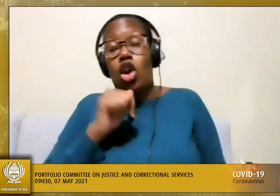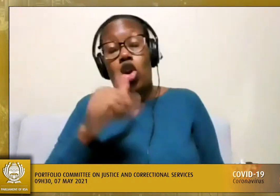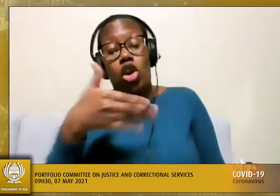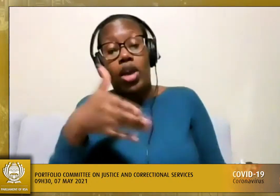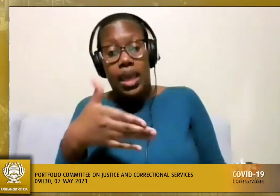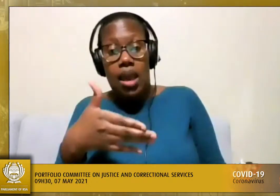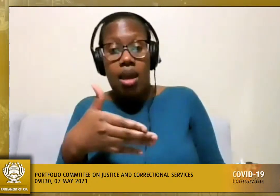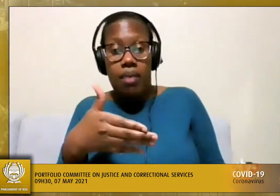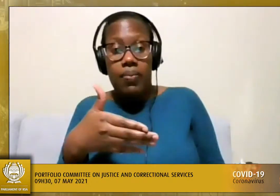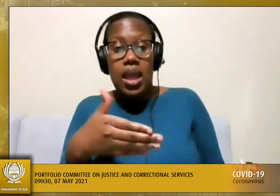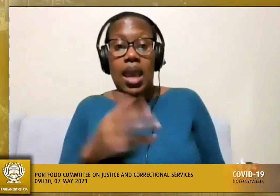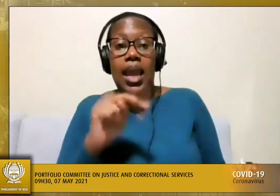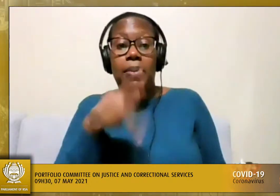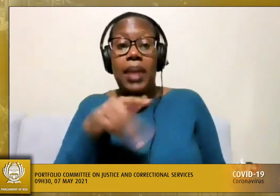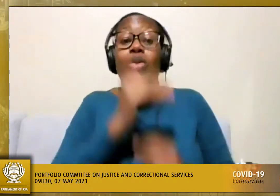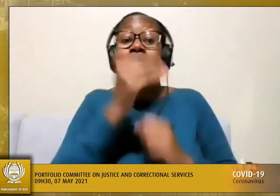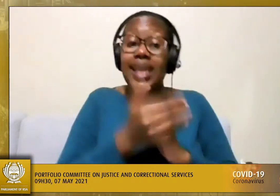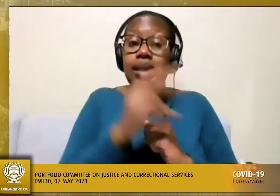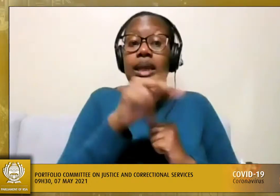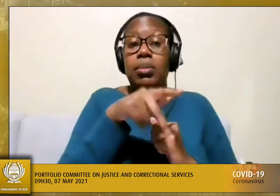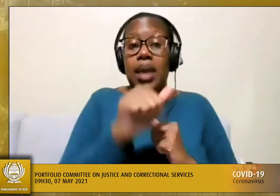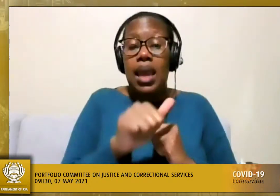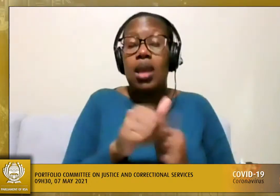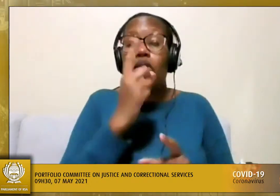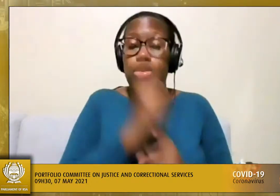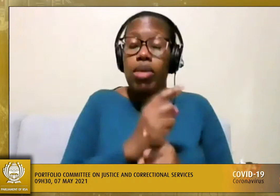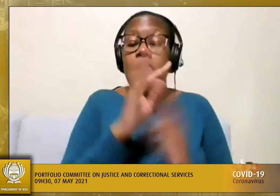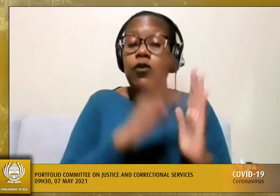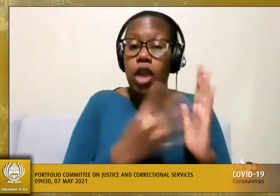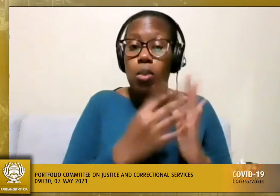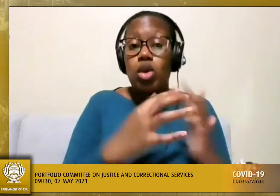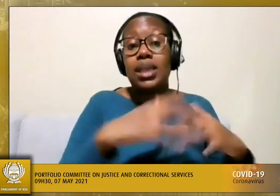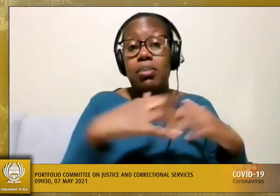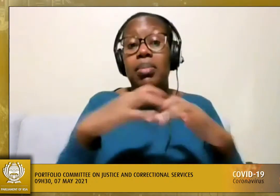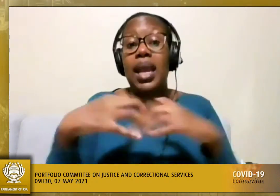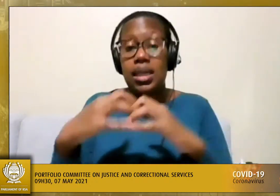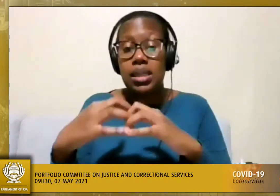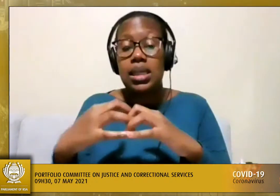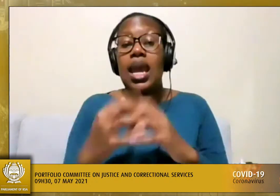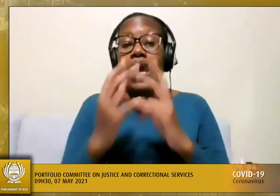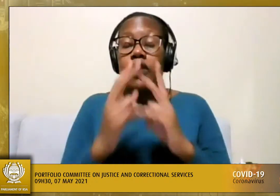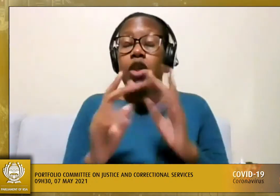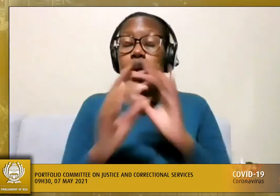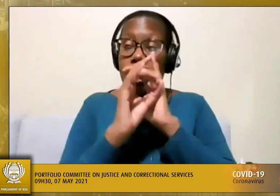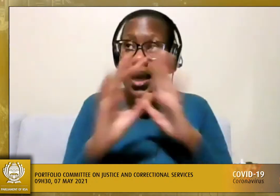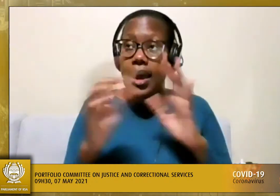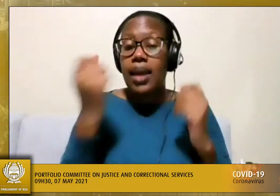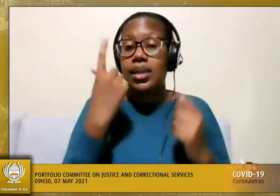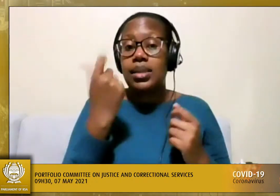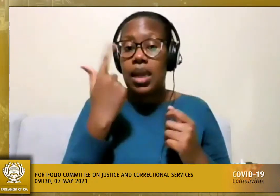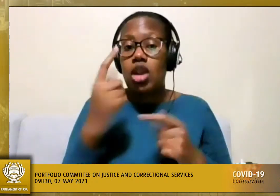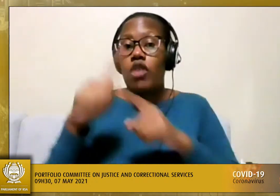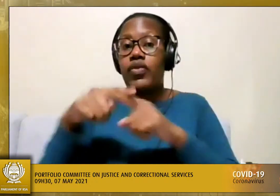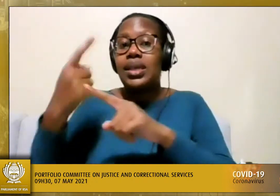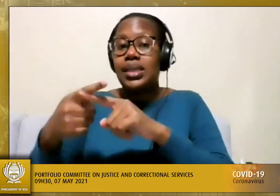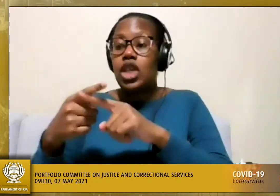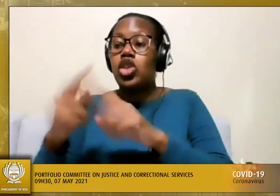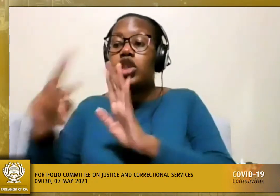protected NPA with the right Frameworks in place and and a very clear understanding of the role of the executive Visa